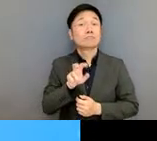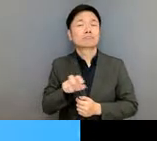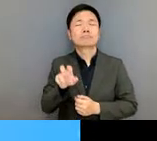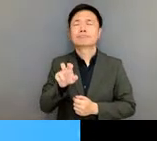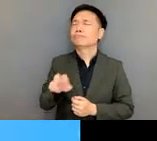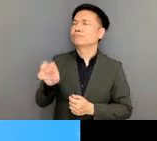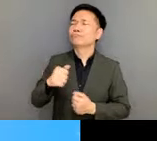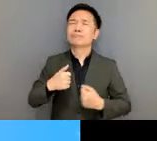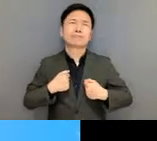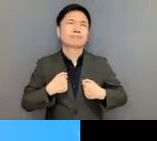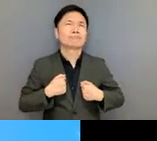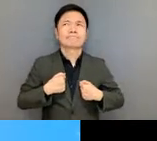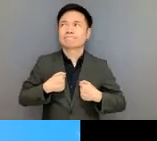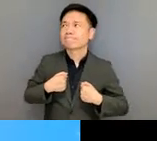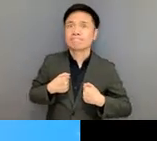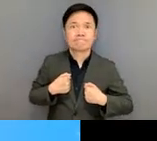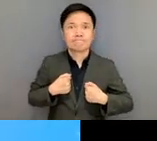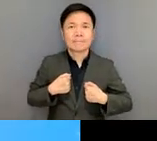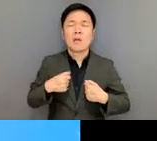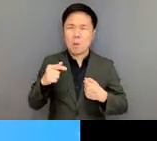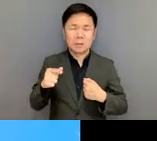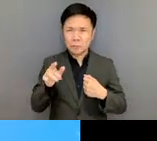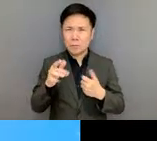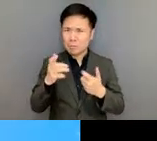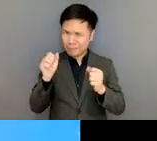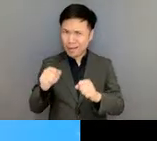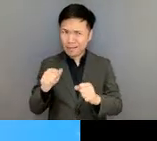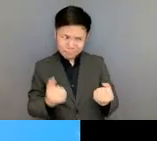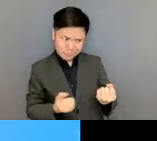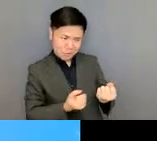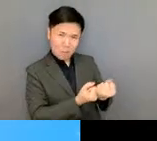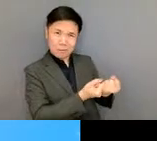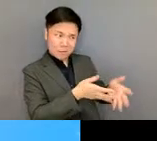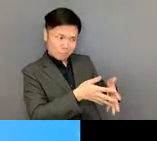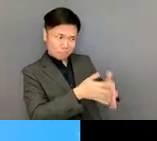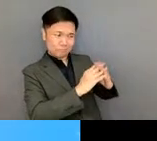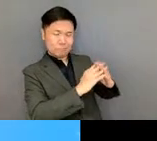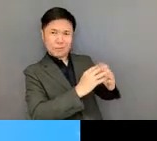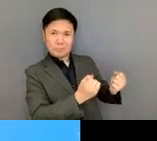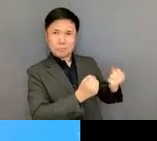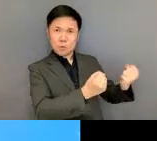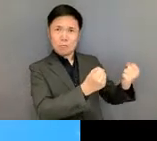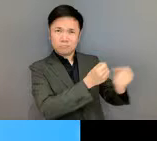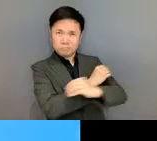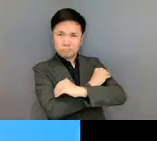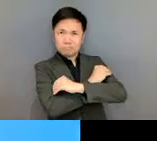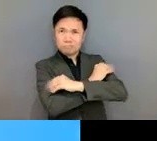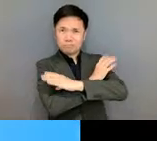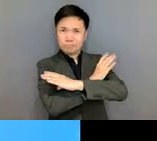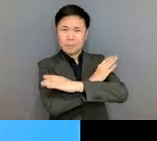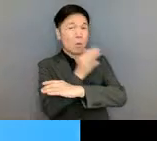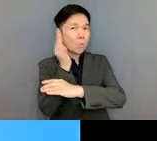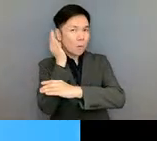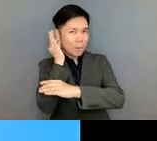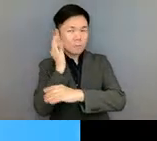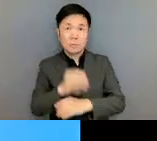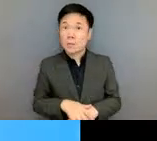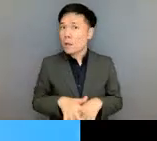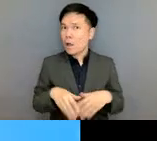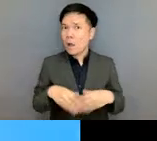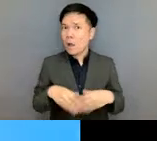to transform women's lives. We must unlock this potential by